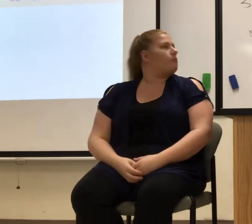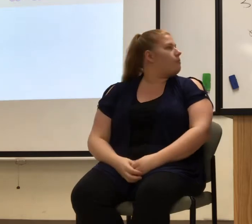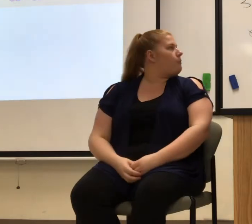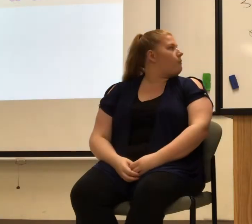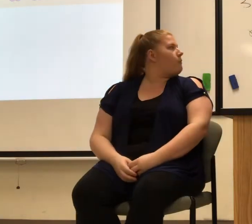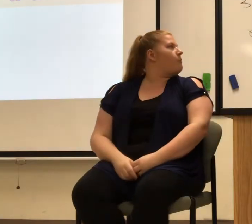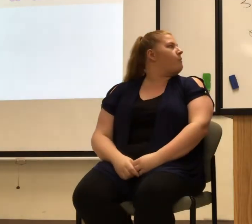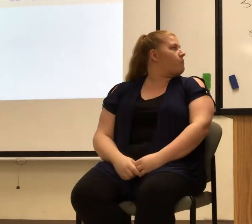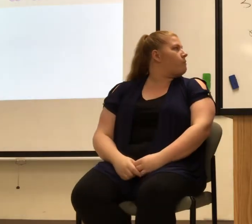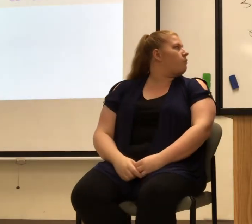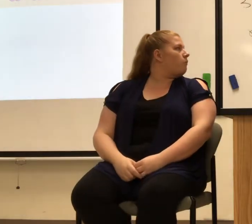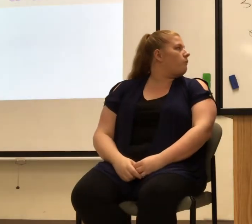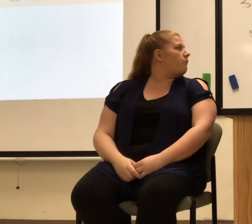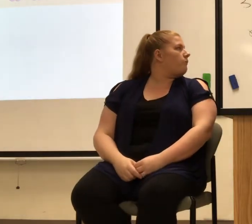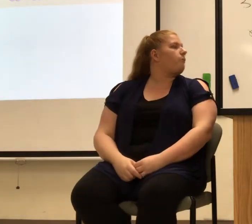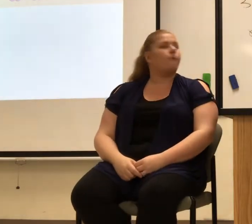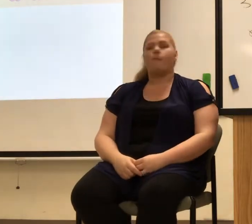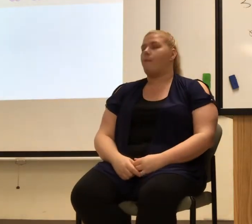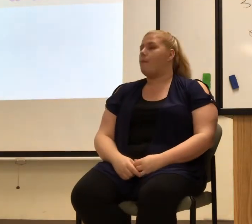polypeptide